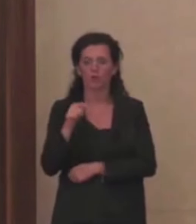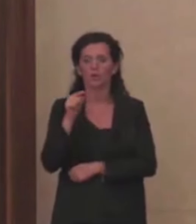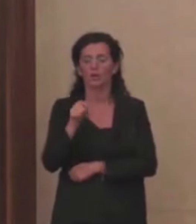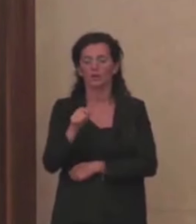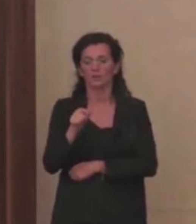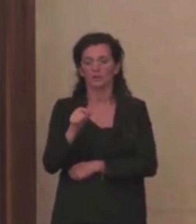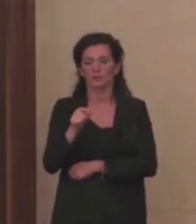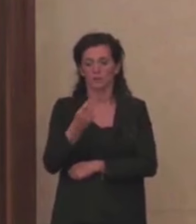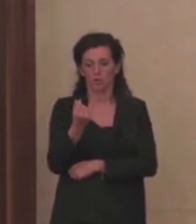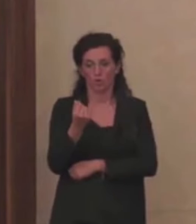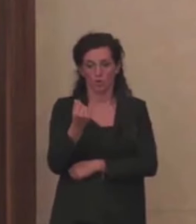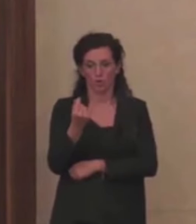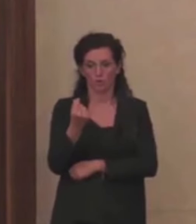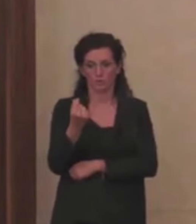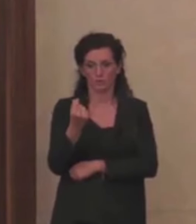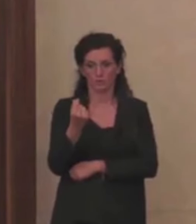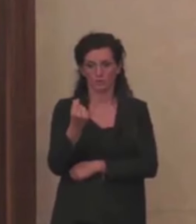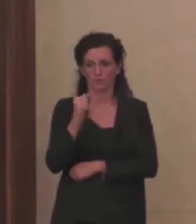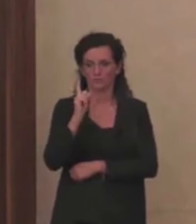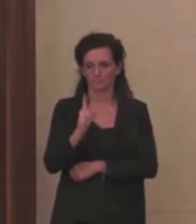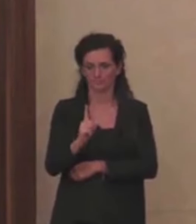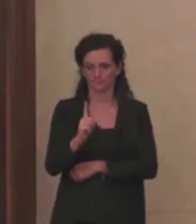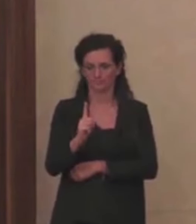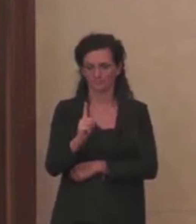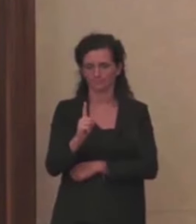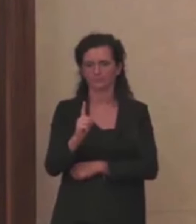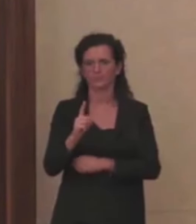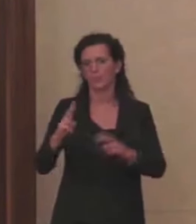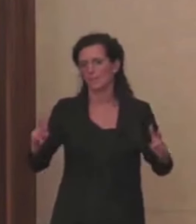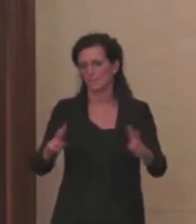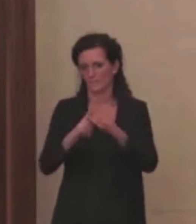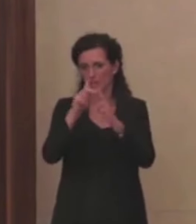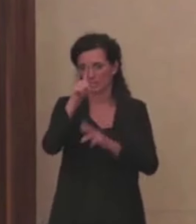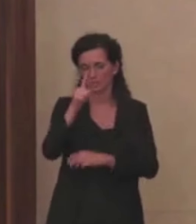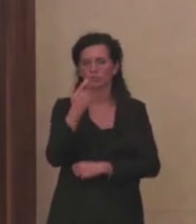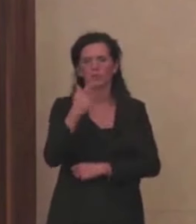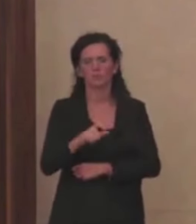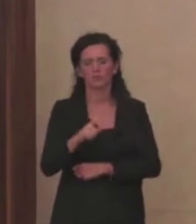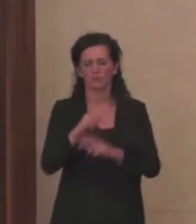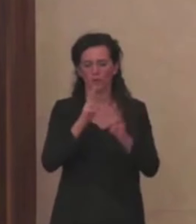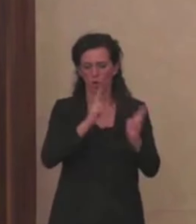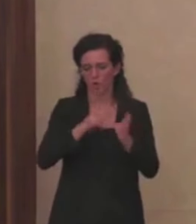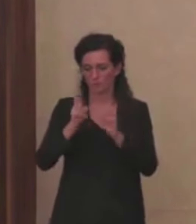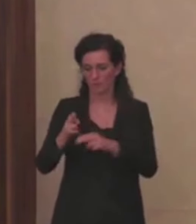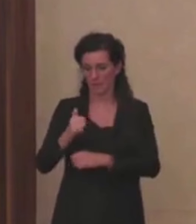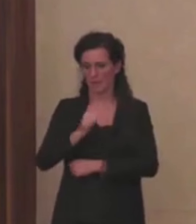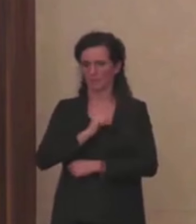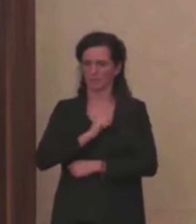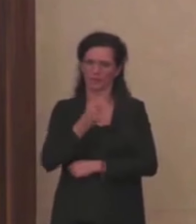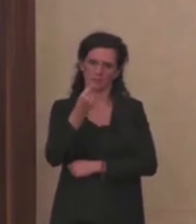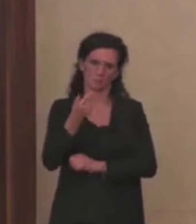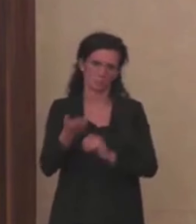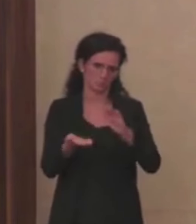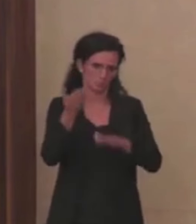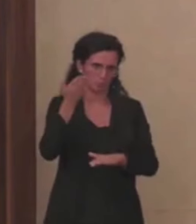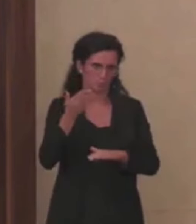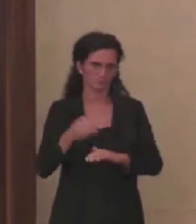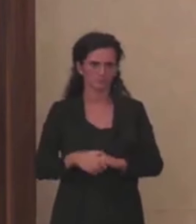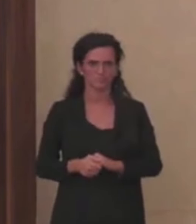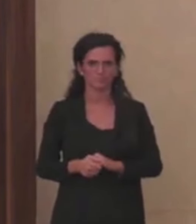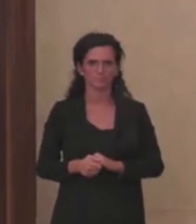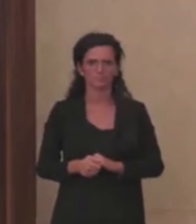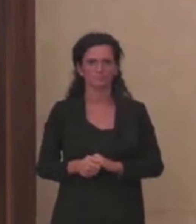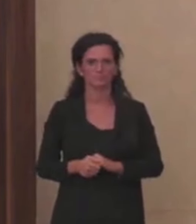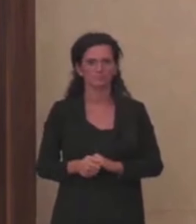hospitalizations? These are the costs from public health in Paris, because in private